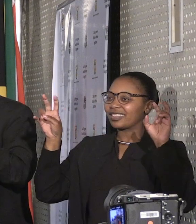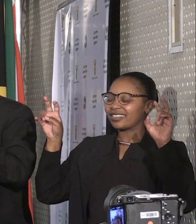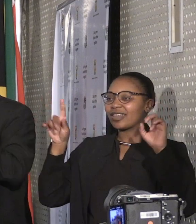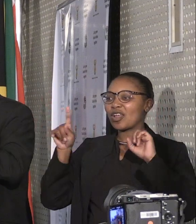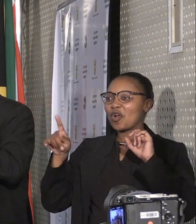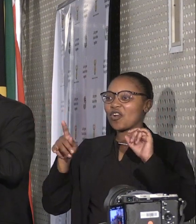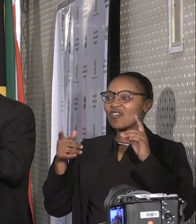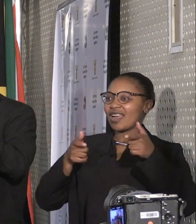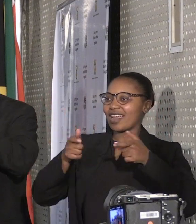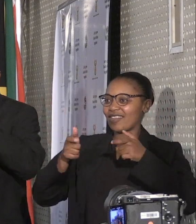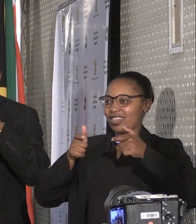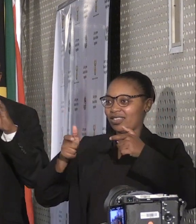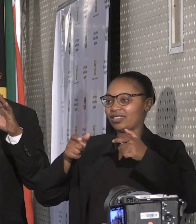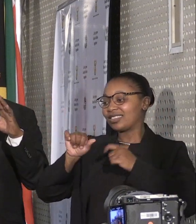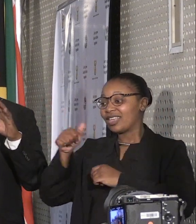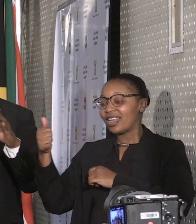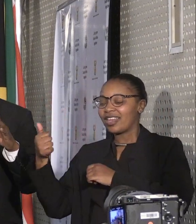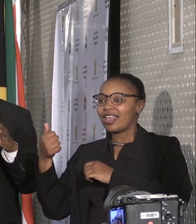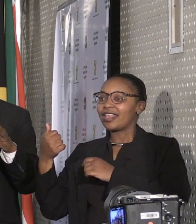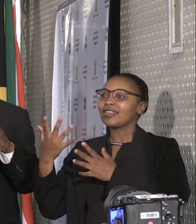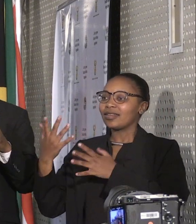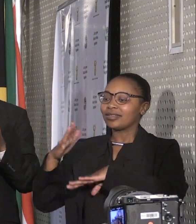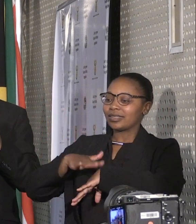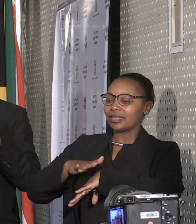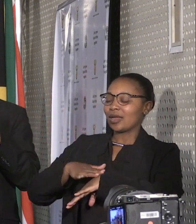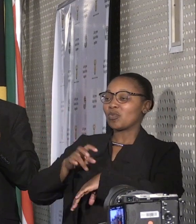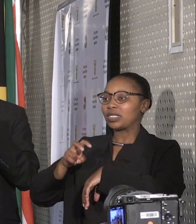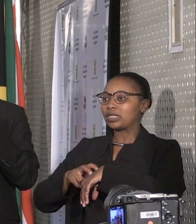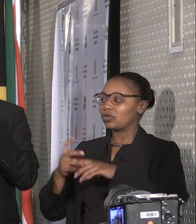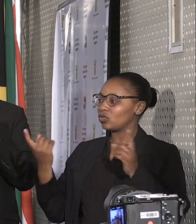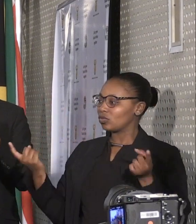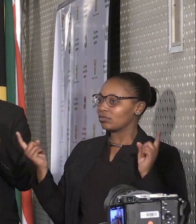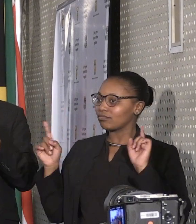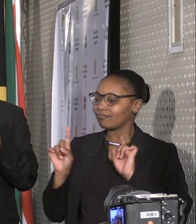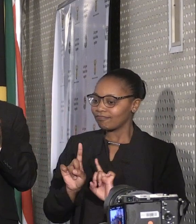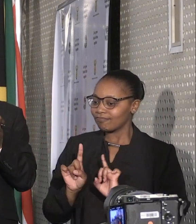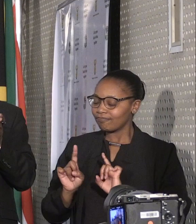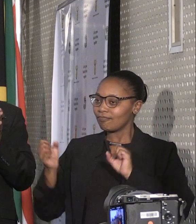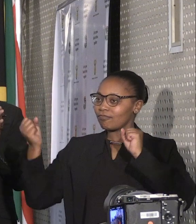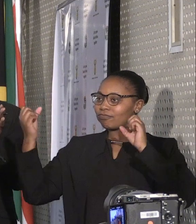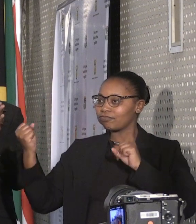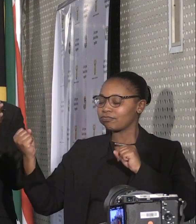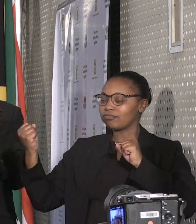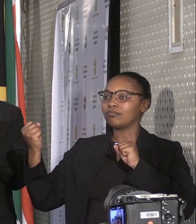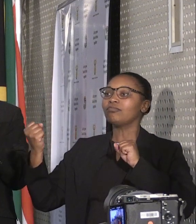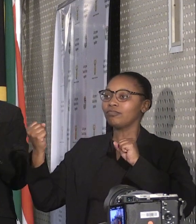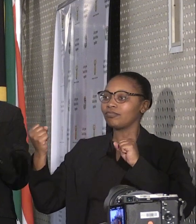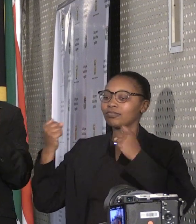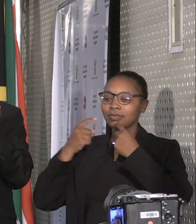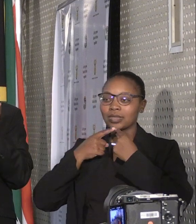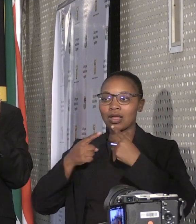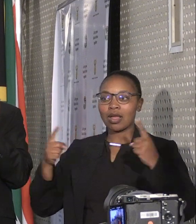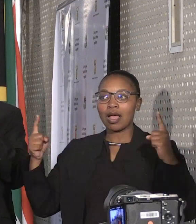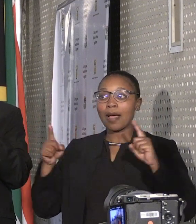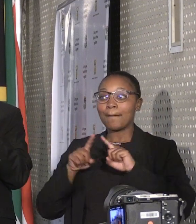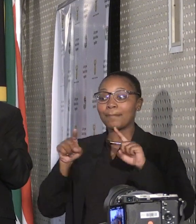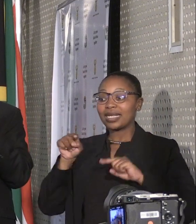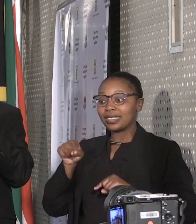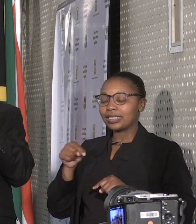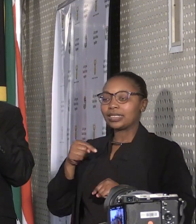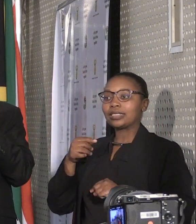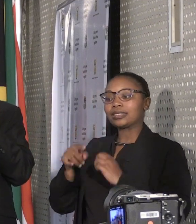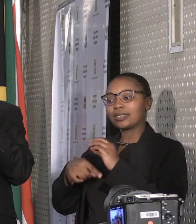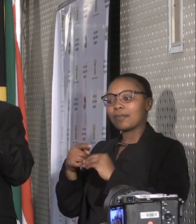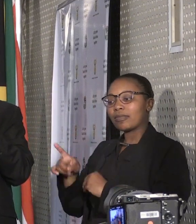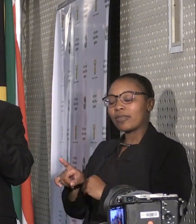its day. We could do that at length, but all what it says, it's about a Postbank which has